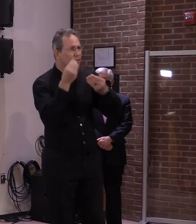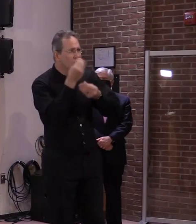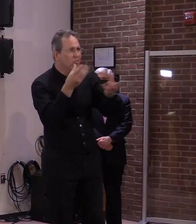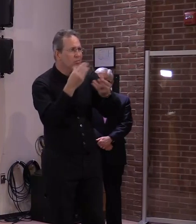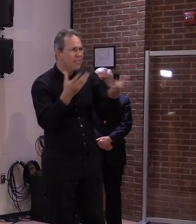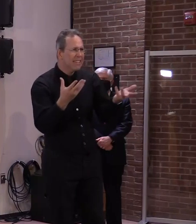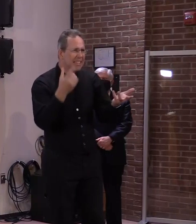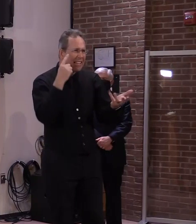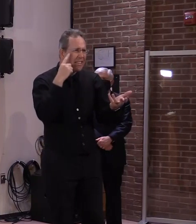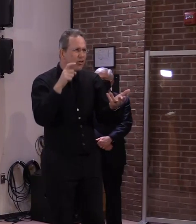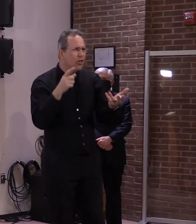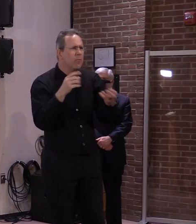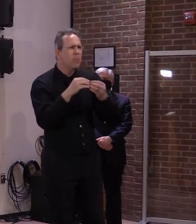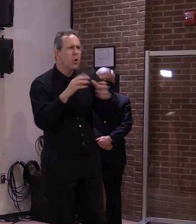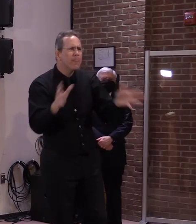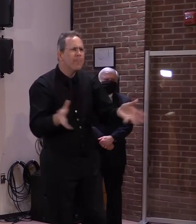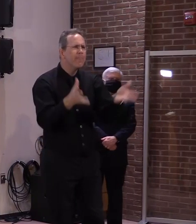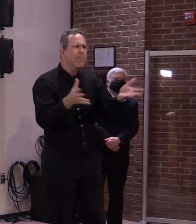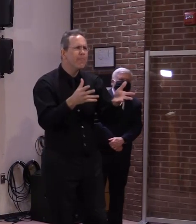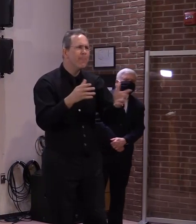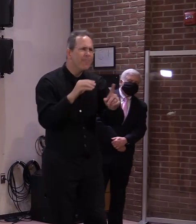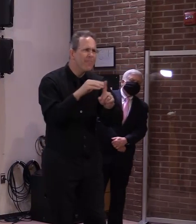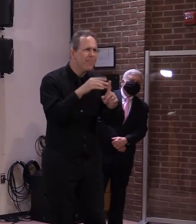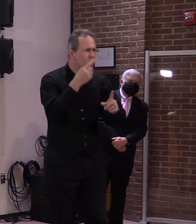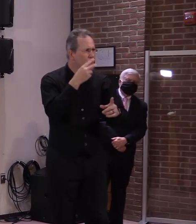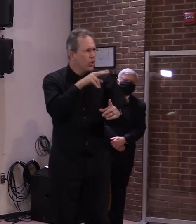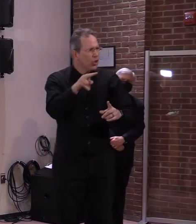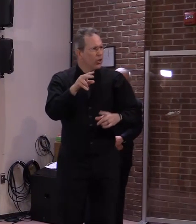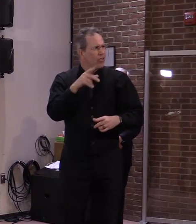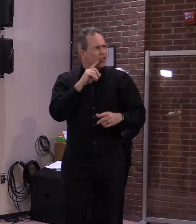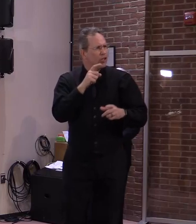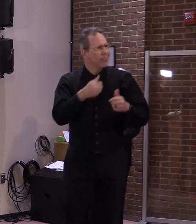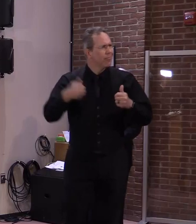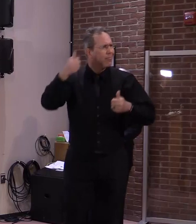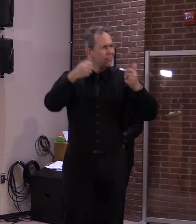address public officials who are putting out the opposite message?